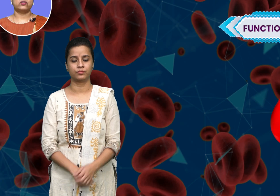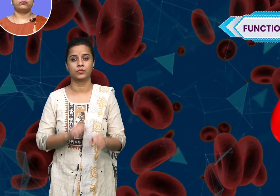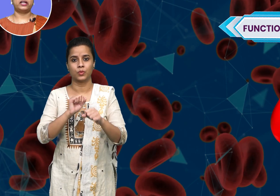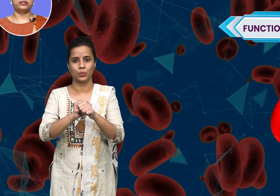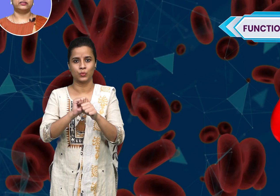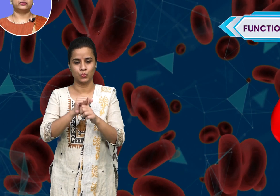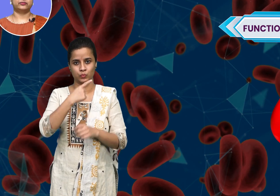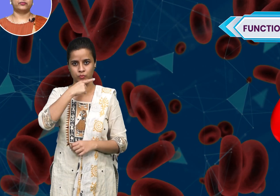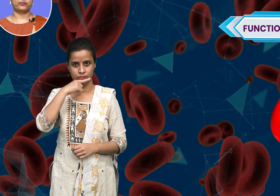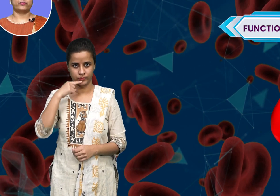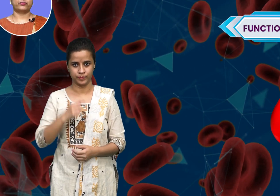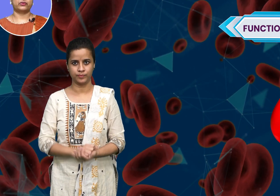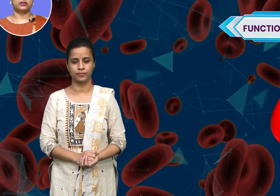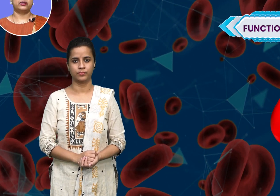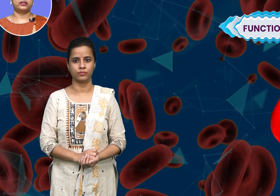Functions of blood: